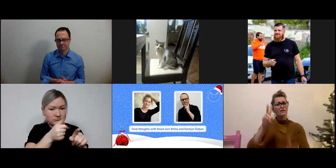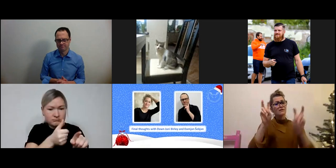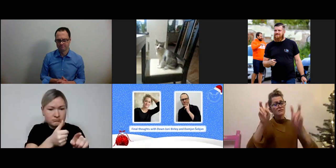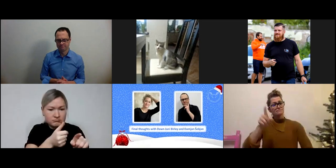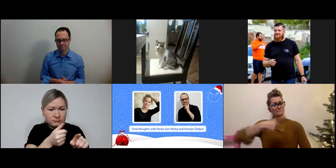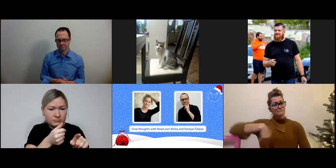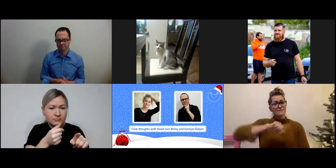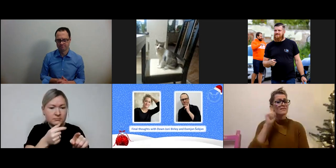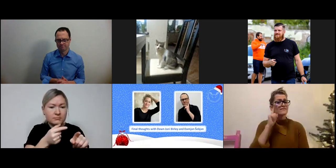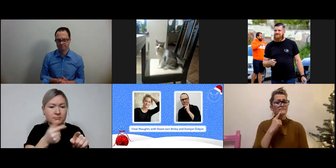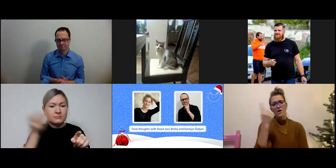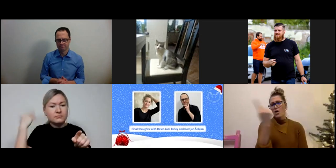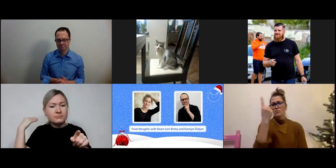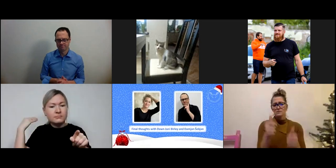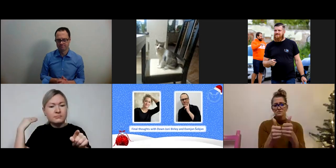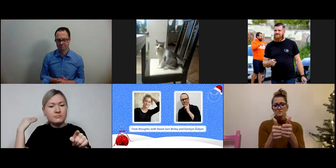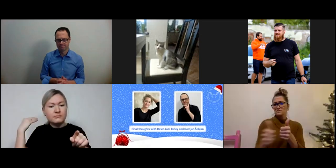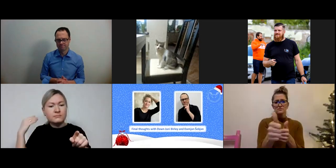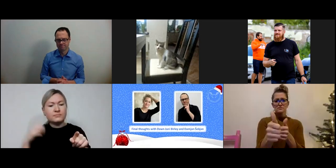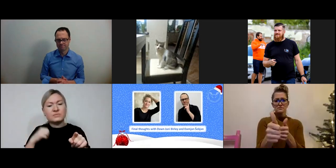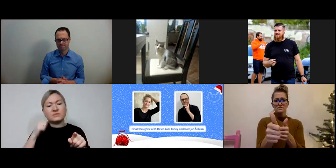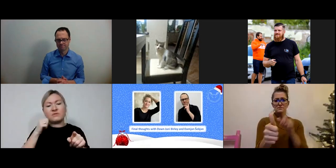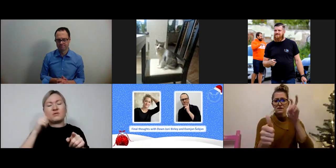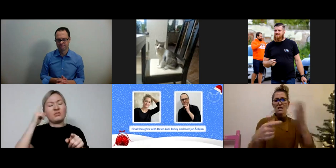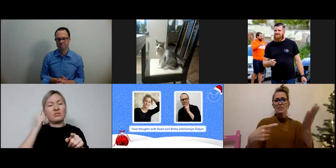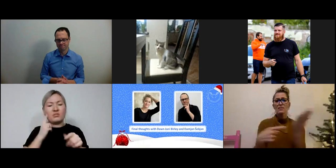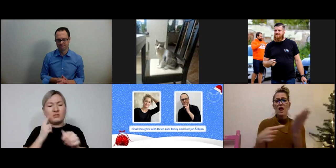also on getting the podium.